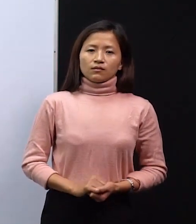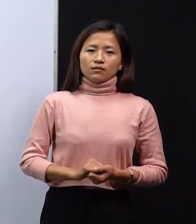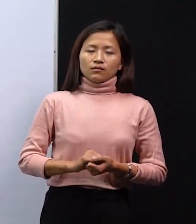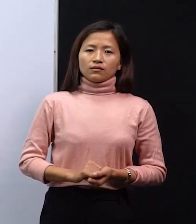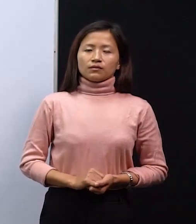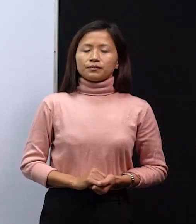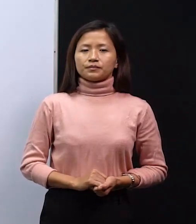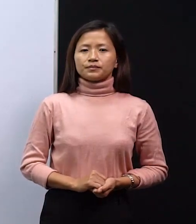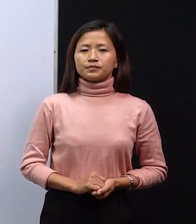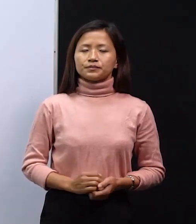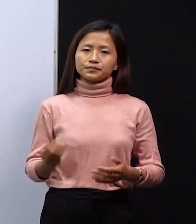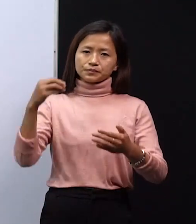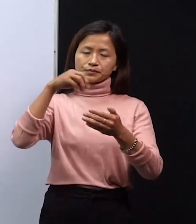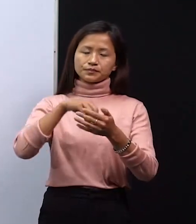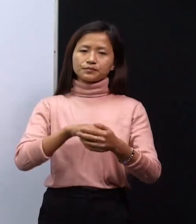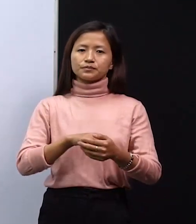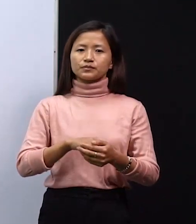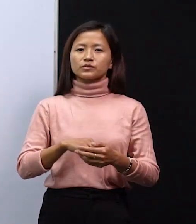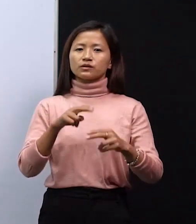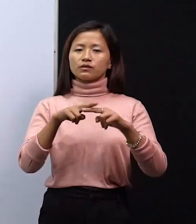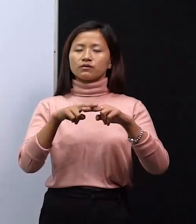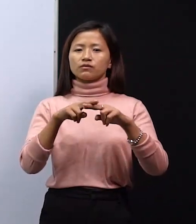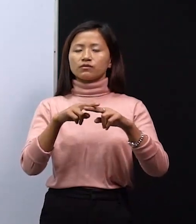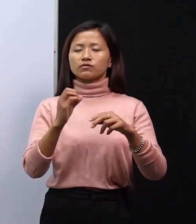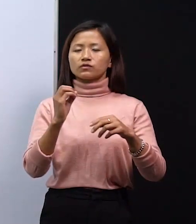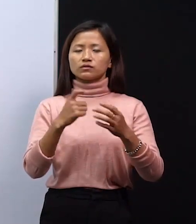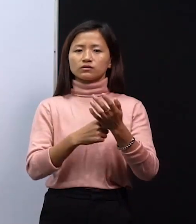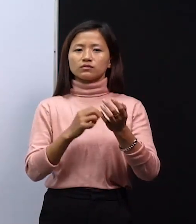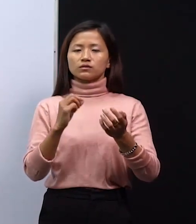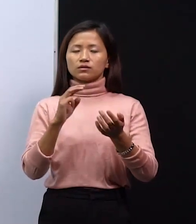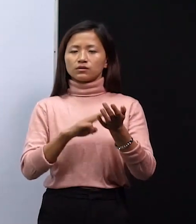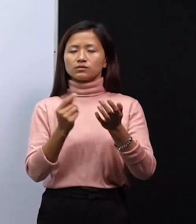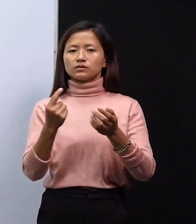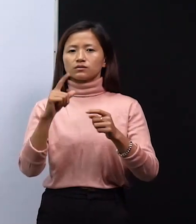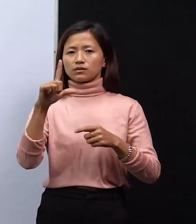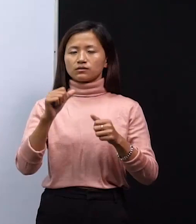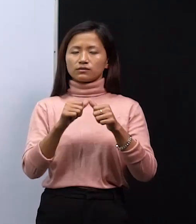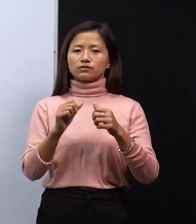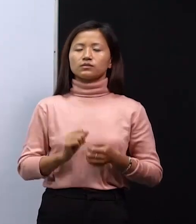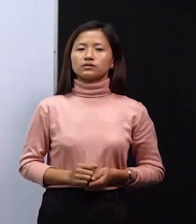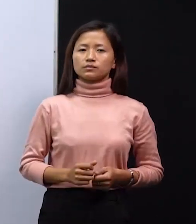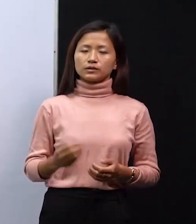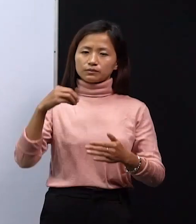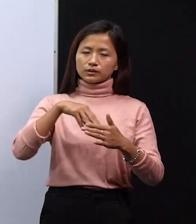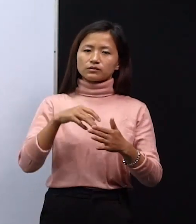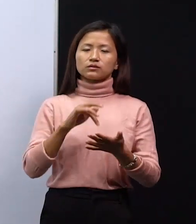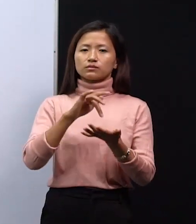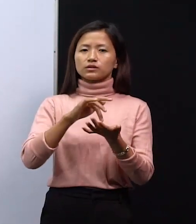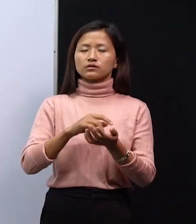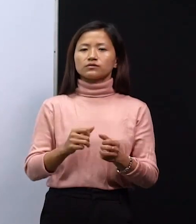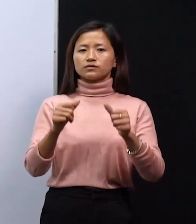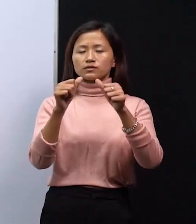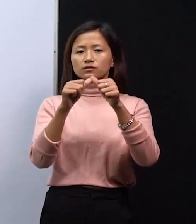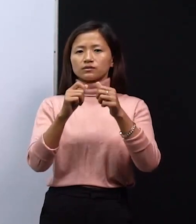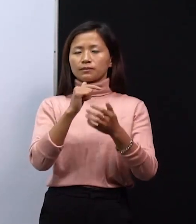So when you put it in this formula, you're going to write in place of a, you're going to write minus